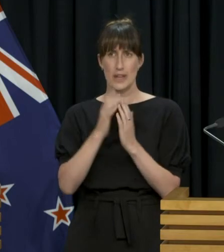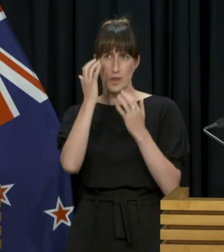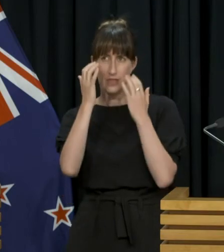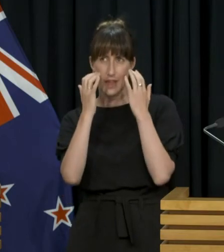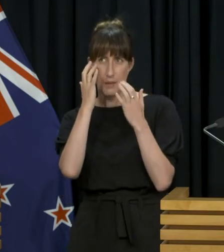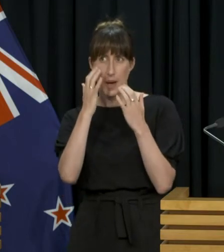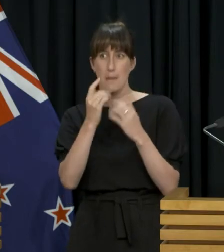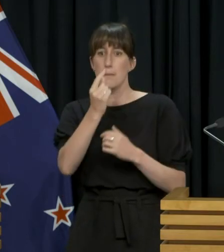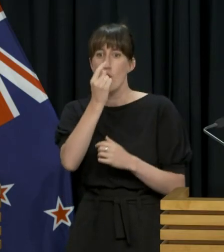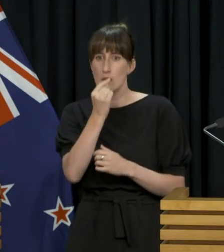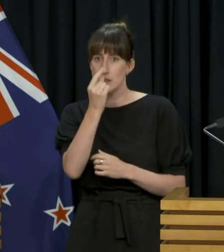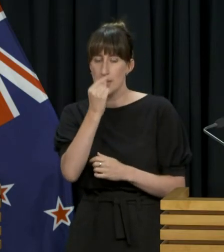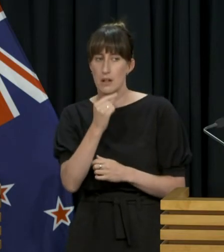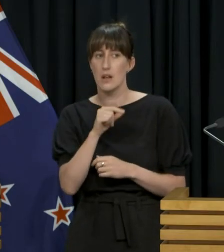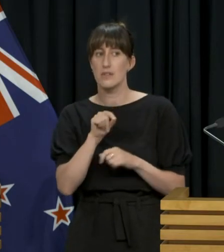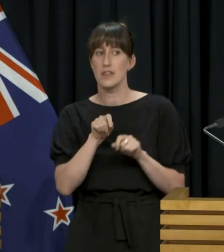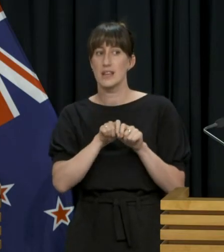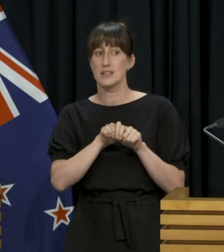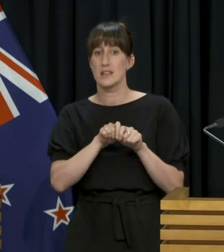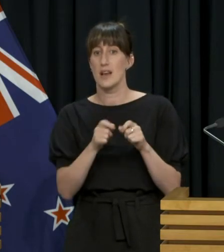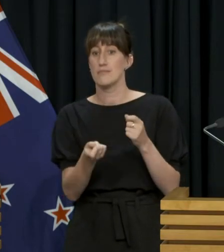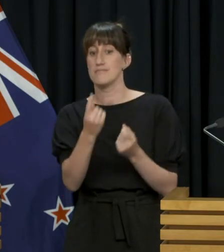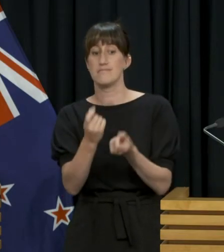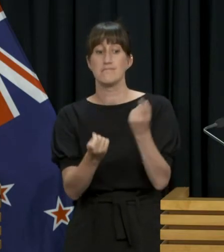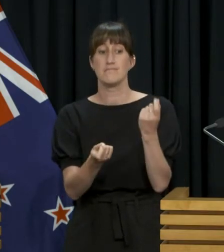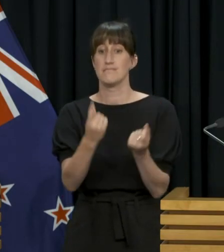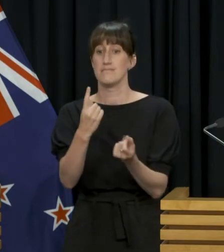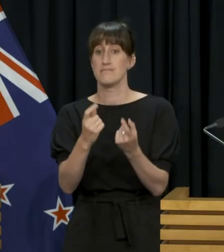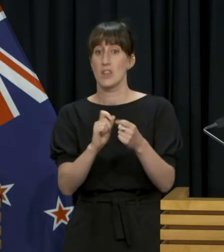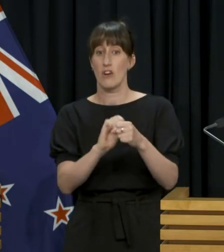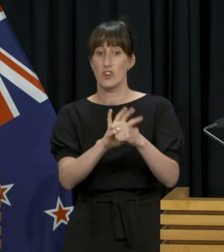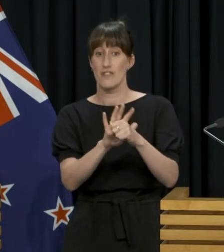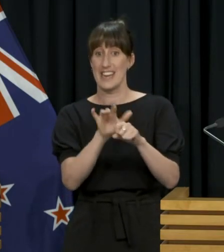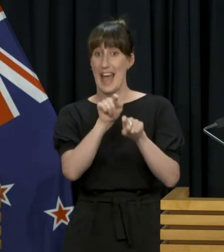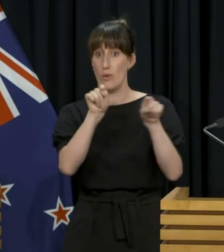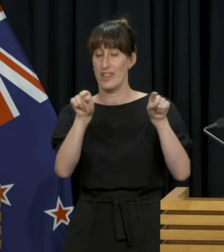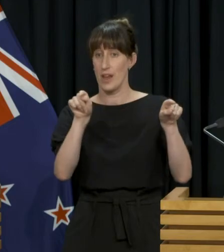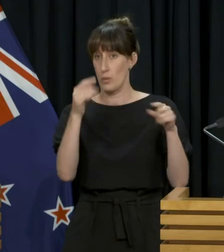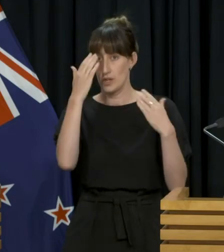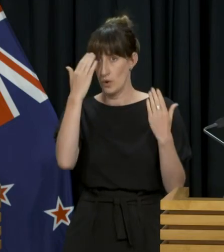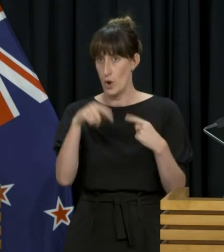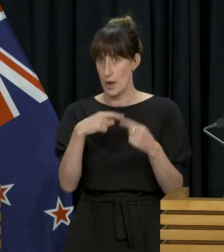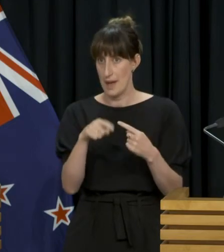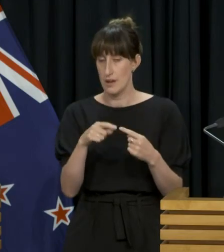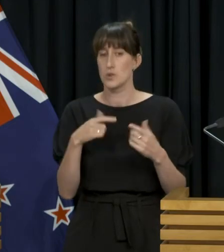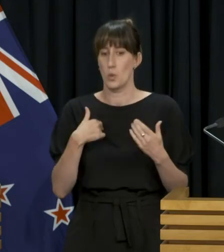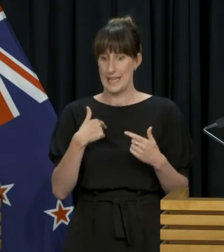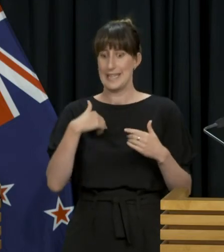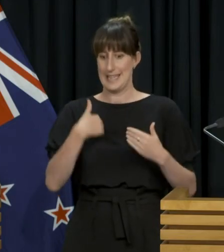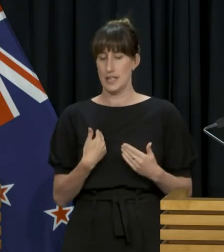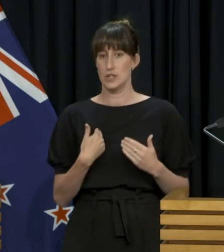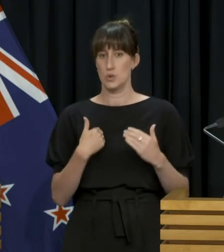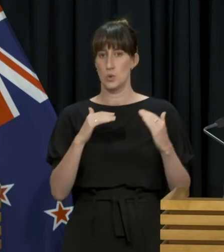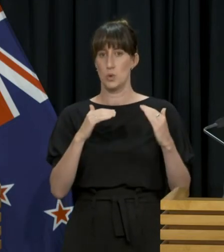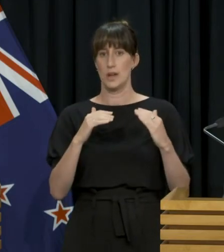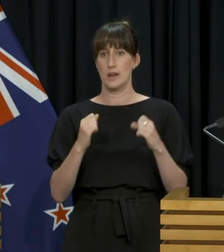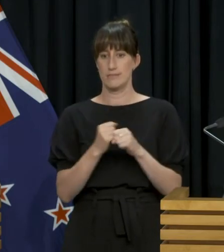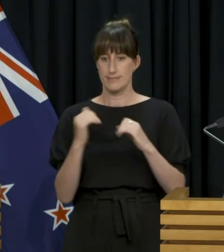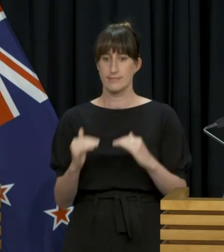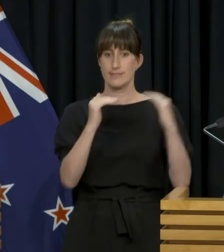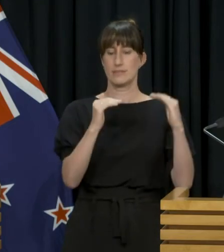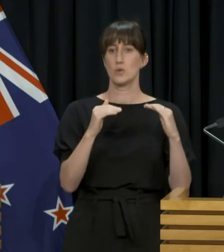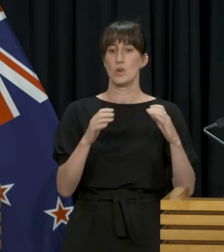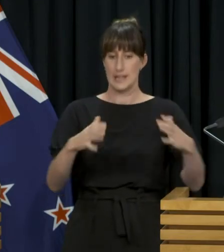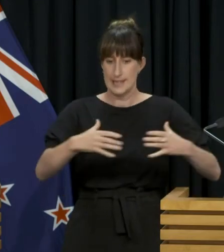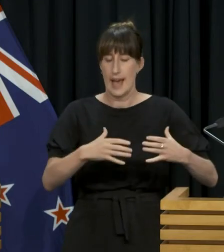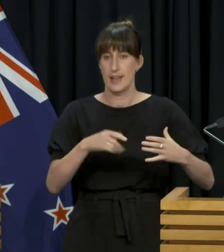gone undetected in the community. And we needed to move quickly in order to contain that in the event that that was what was happening. Tova. Investigating whether mingling of staff